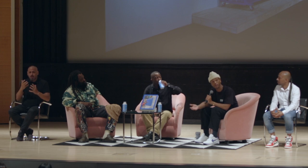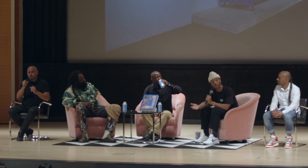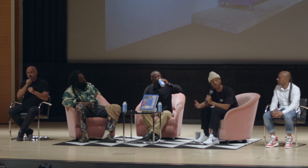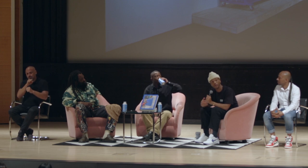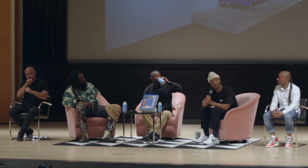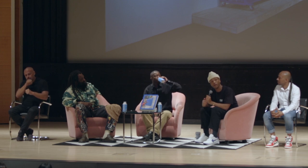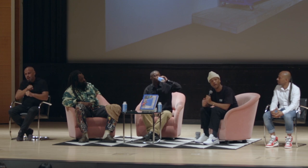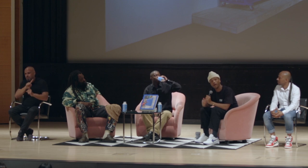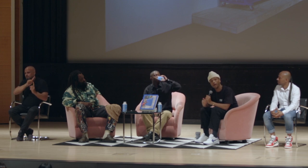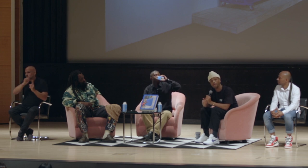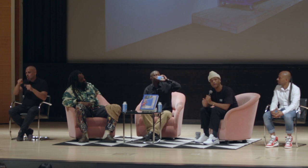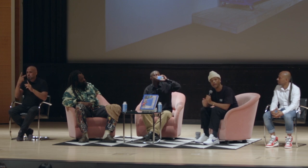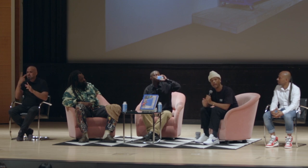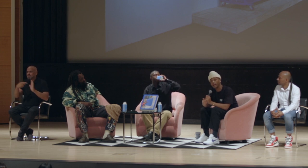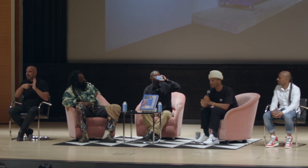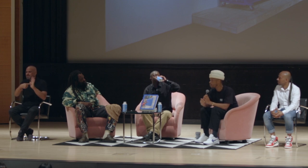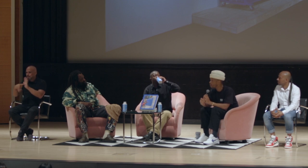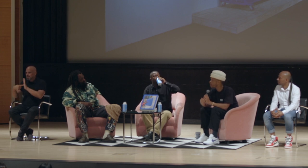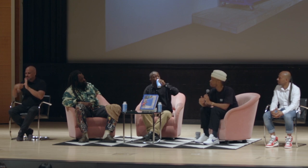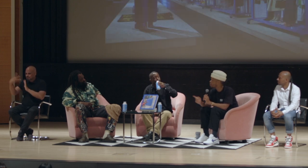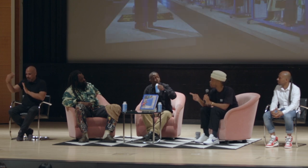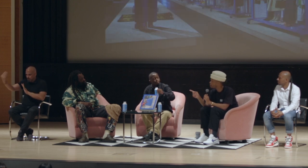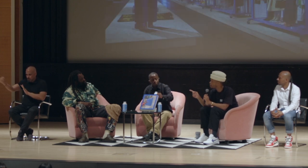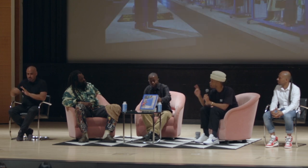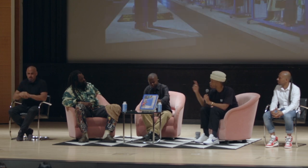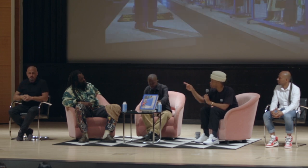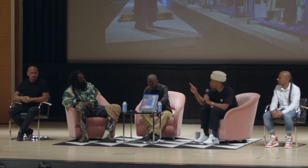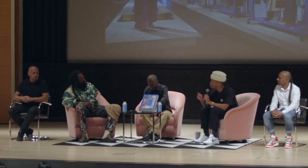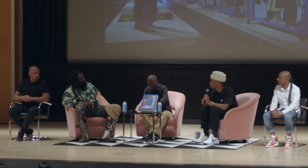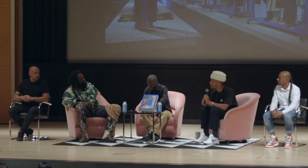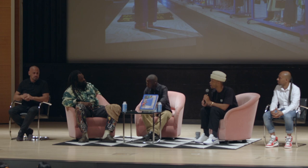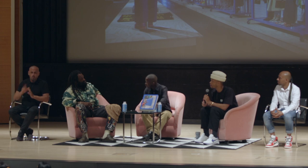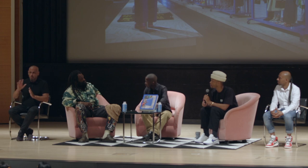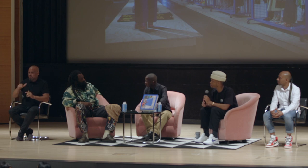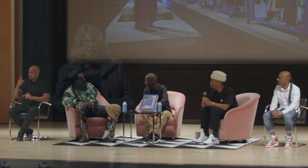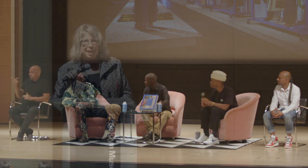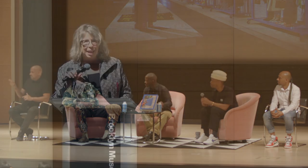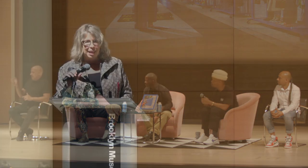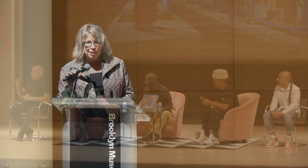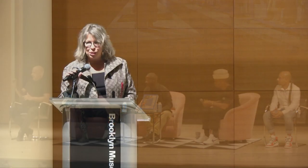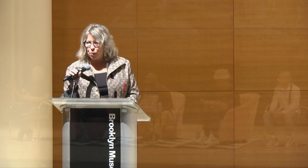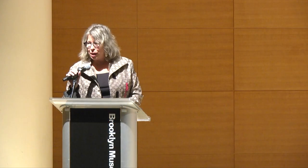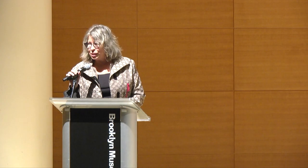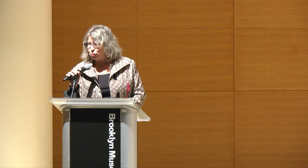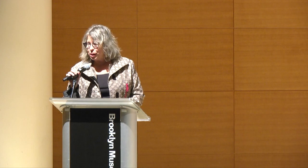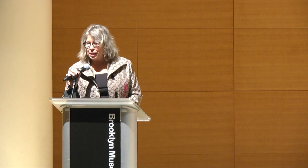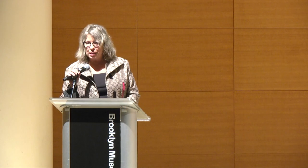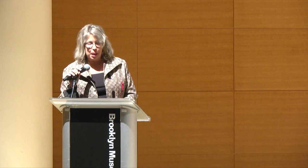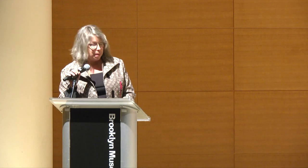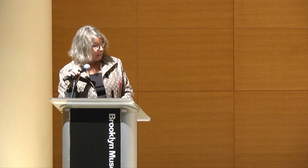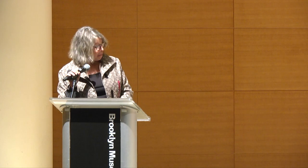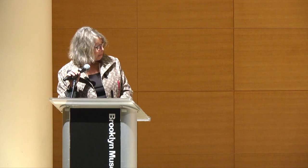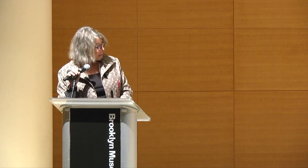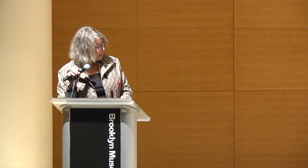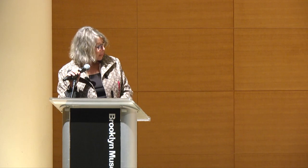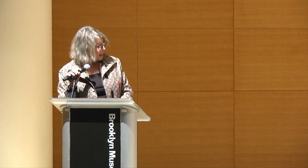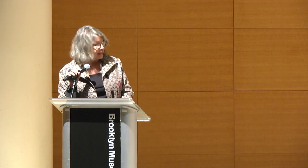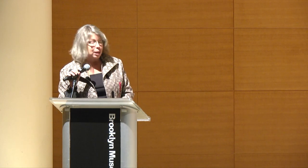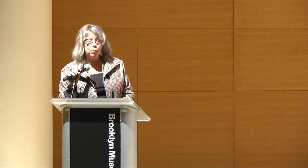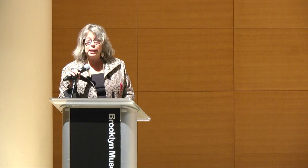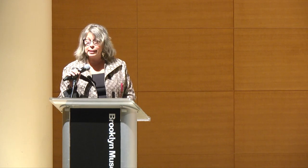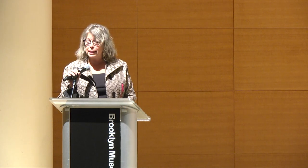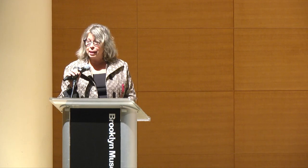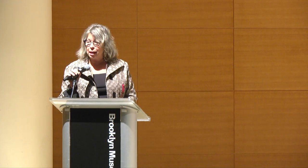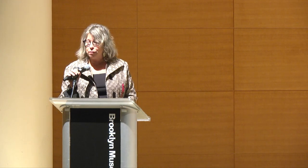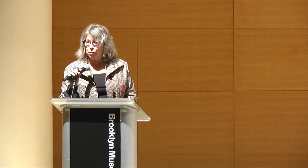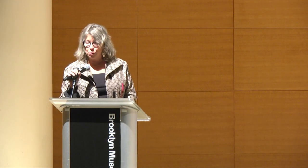see the exhibition. And Anne, I'm gonna turn over to Anne. So I just wanna